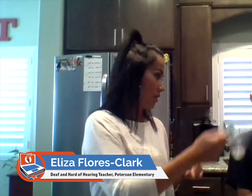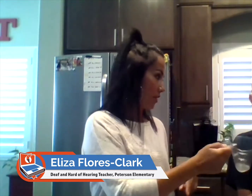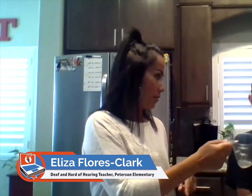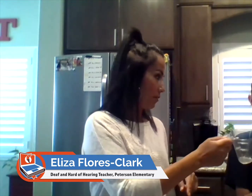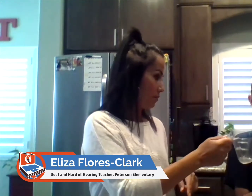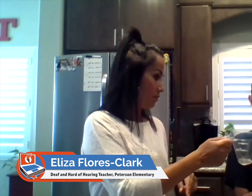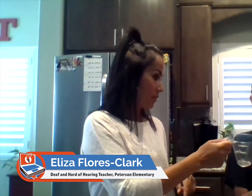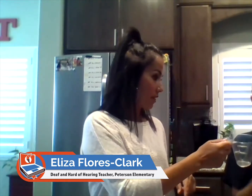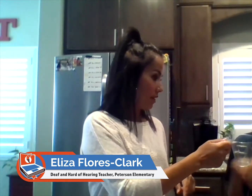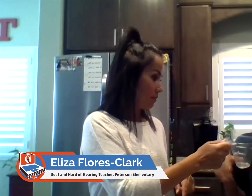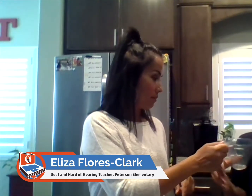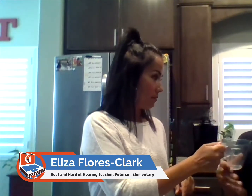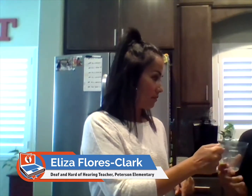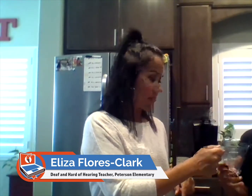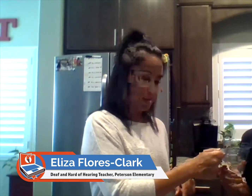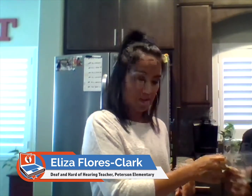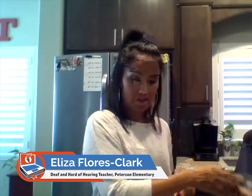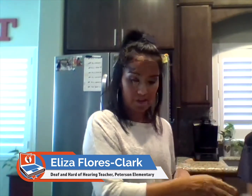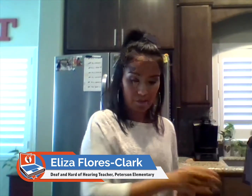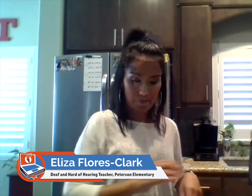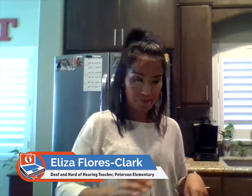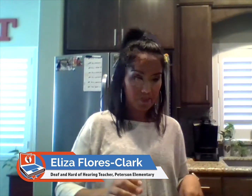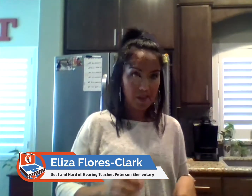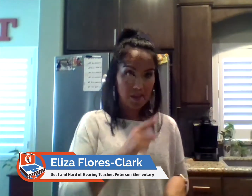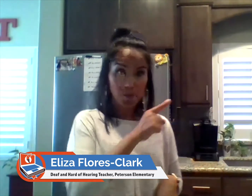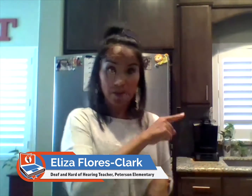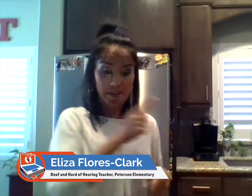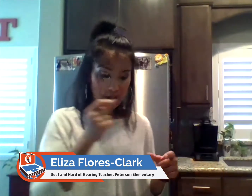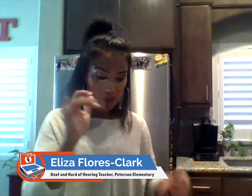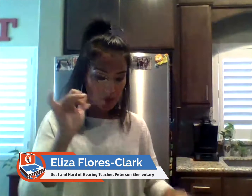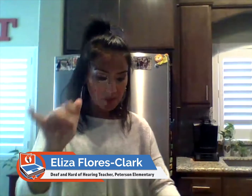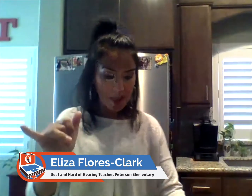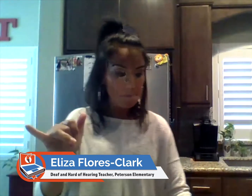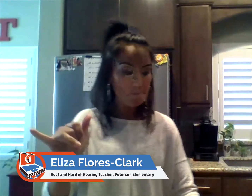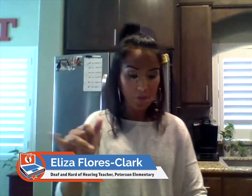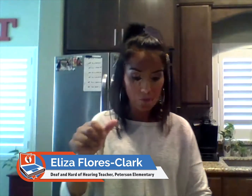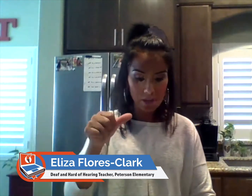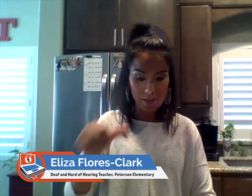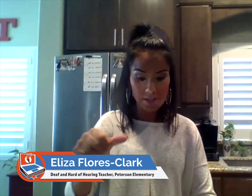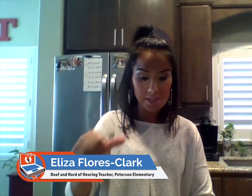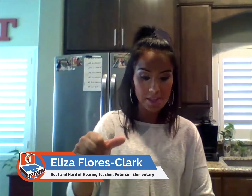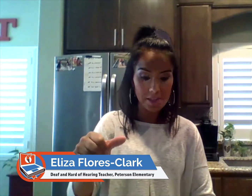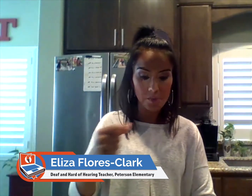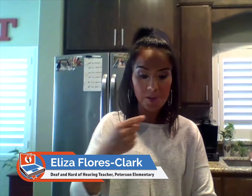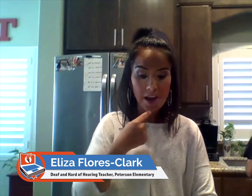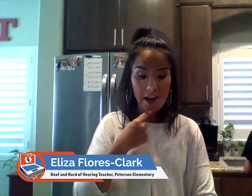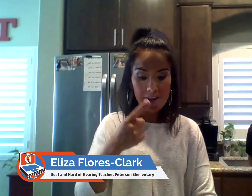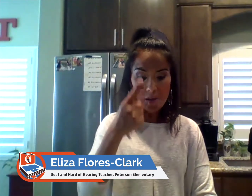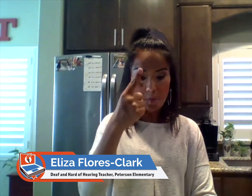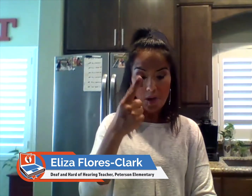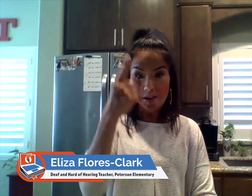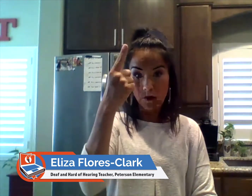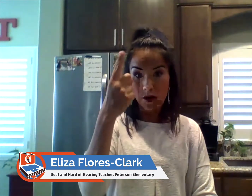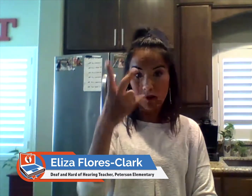there. Okay? Okay. Thank you. So while he's doing that, we're going to continue. I need 1